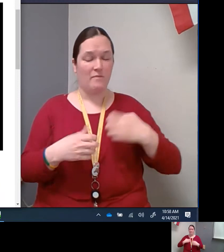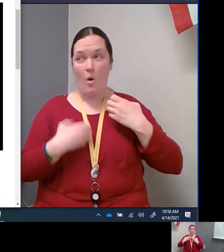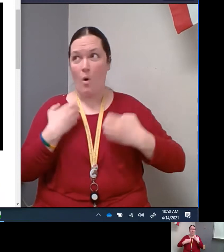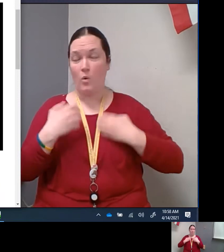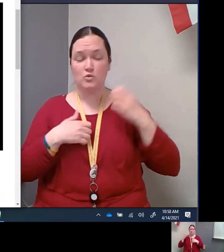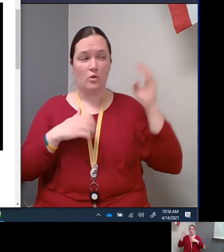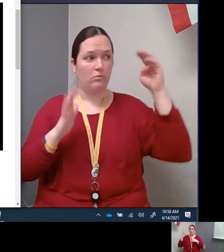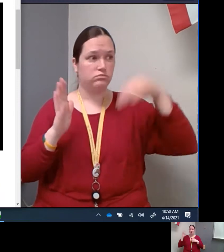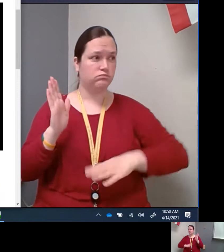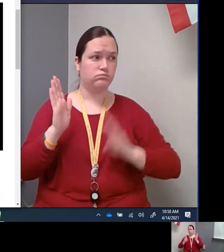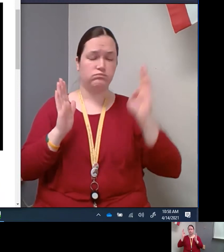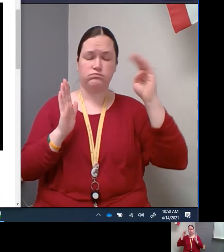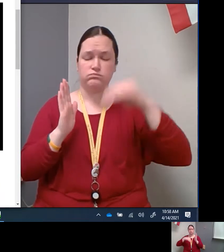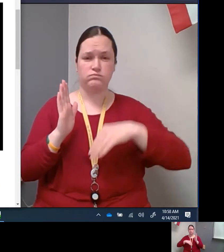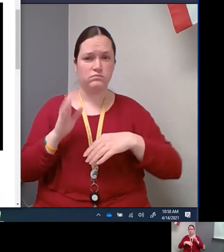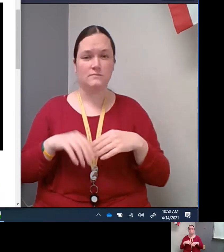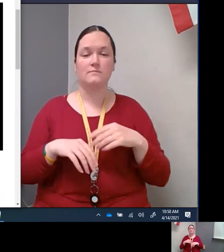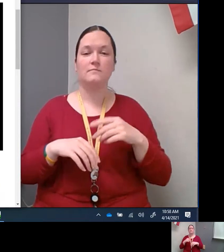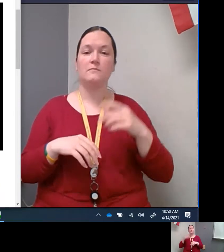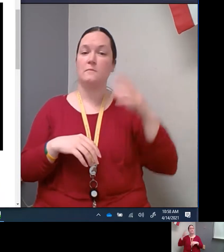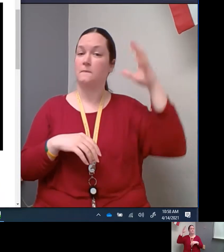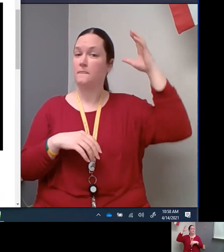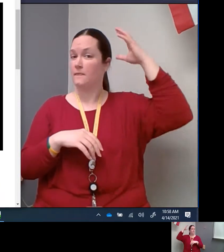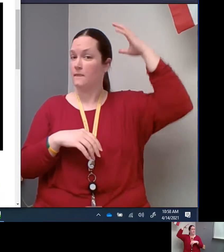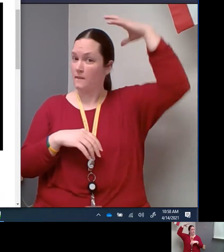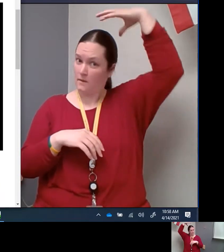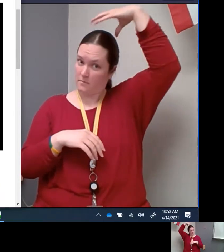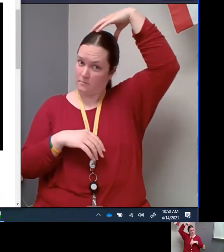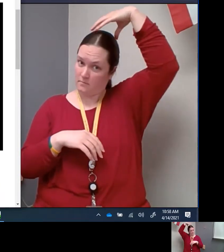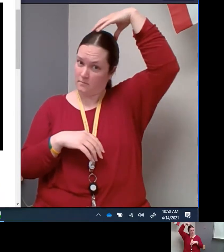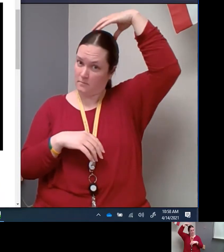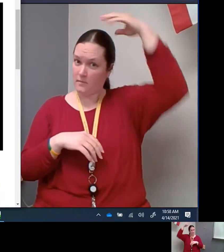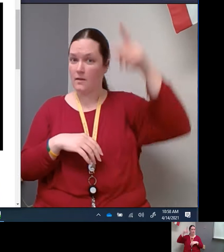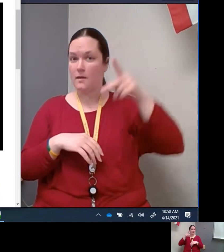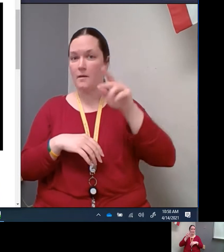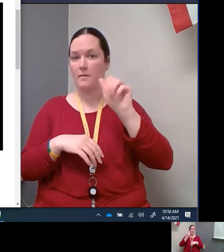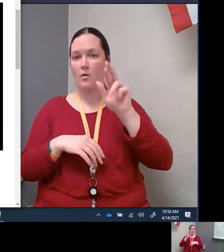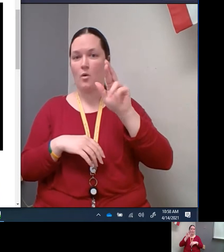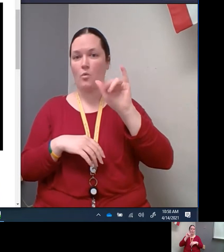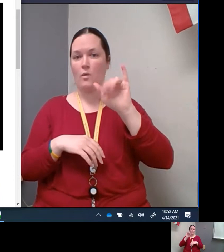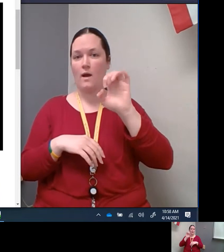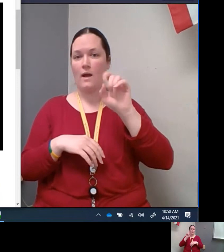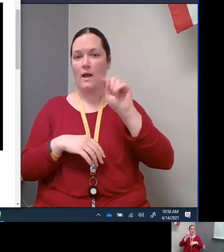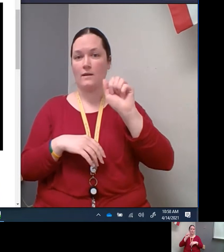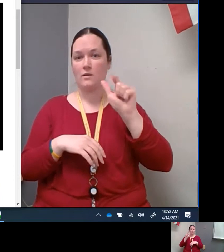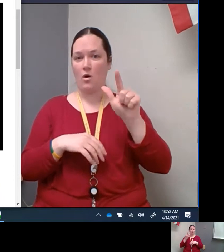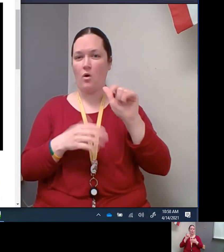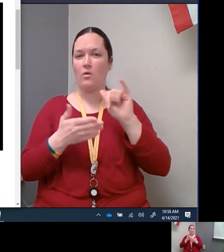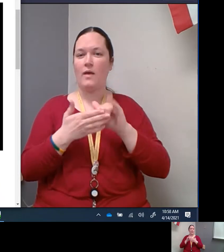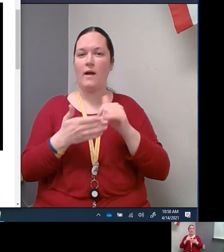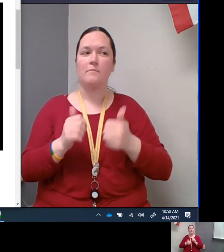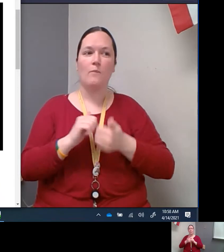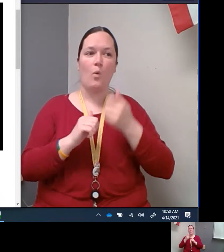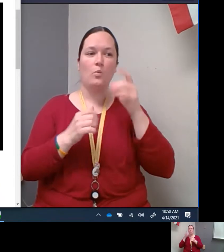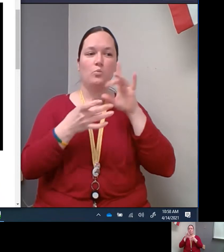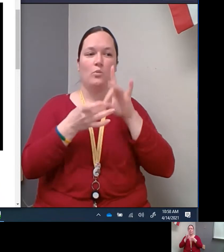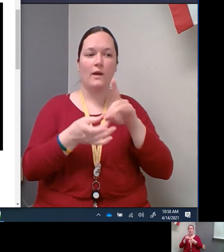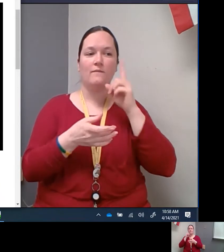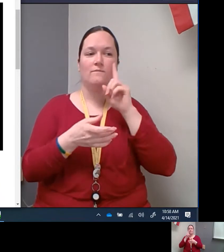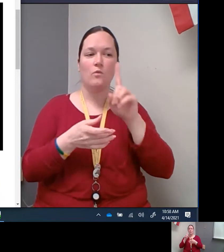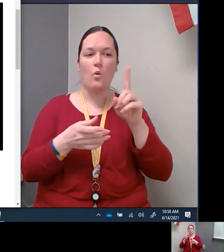we move back towards the back of the brain, we get to the parietal lobe. What's the function of that? It basically is sensation. It's